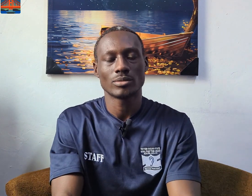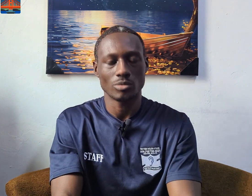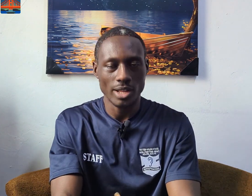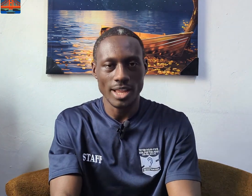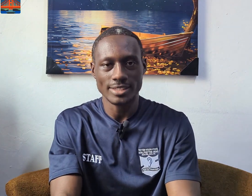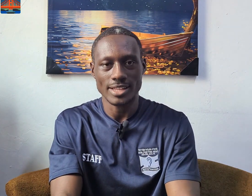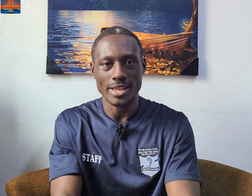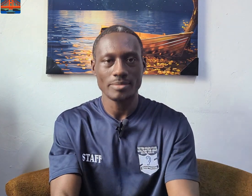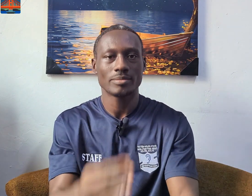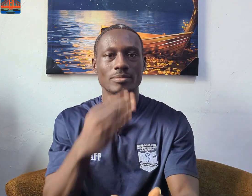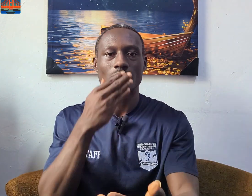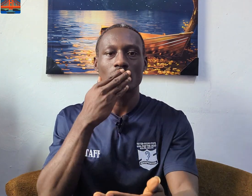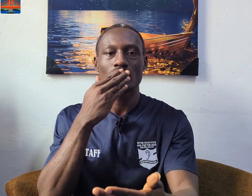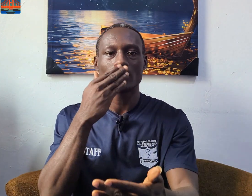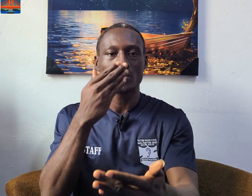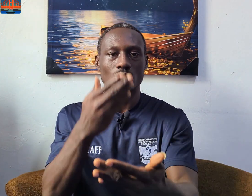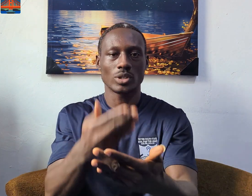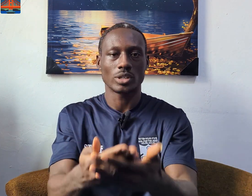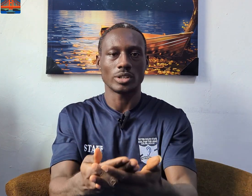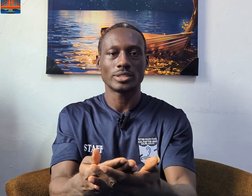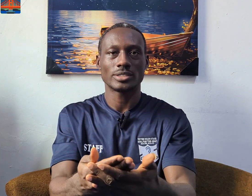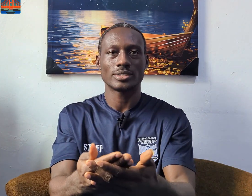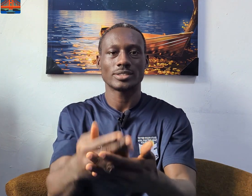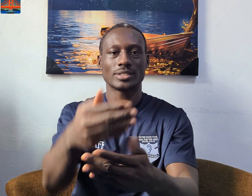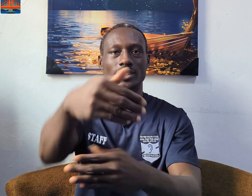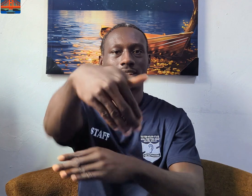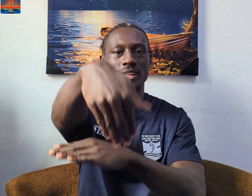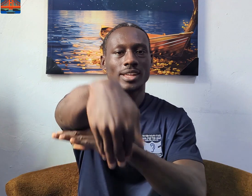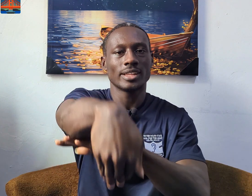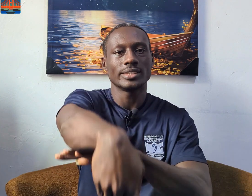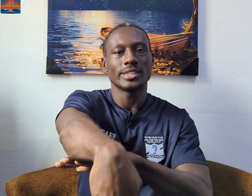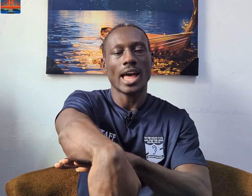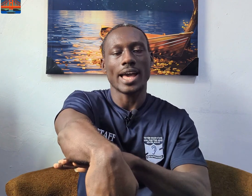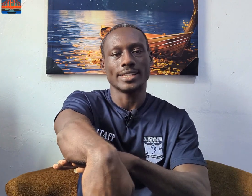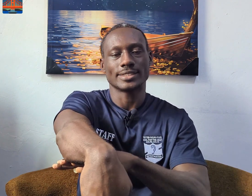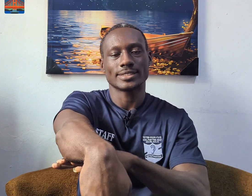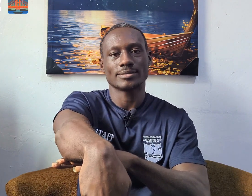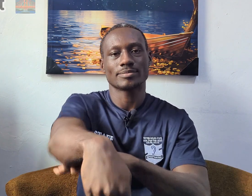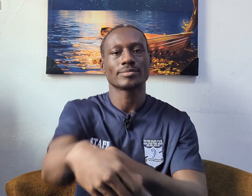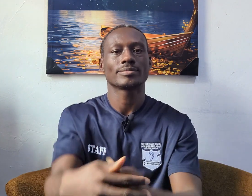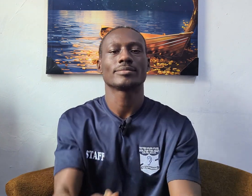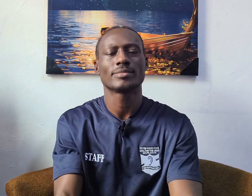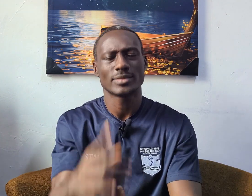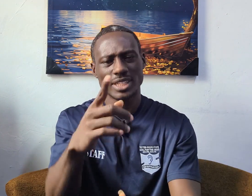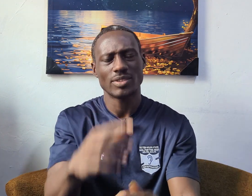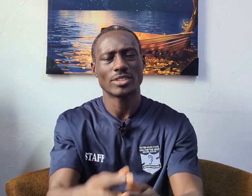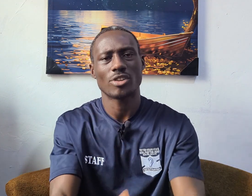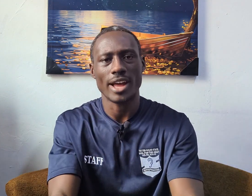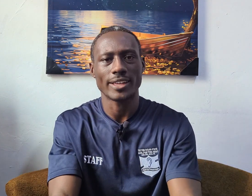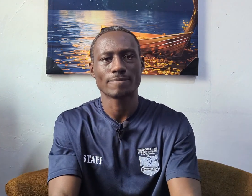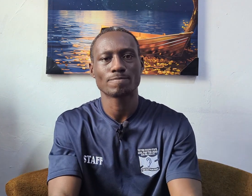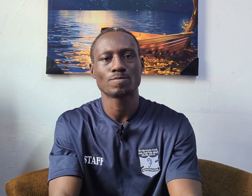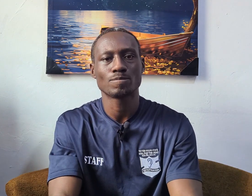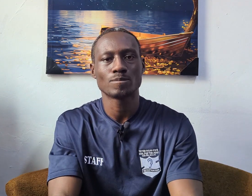One last time. Good night. Give it a try.